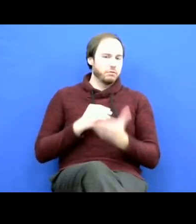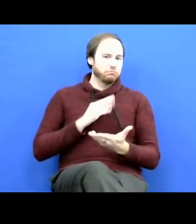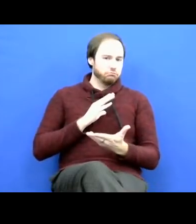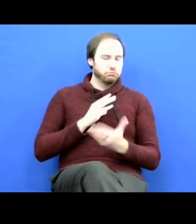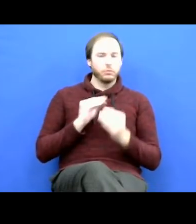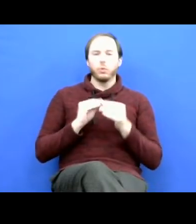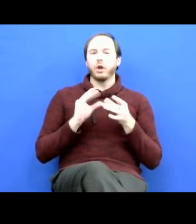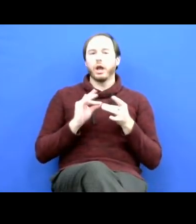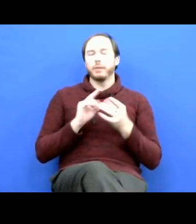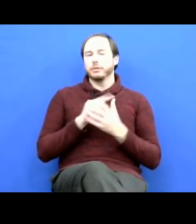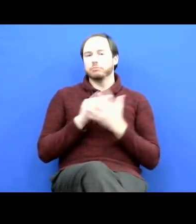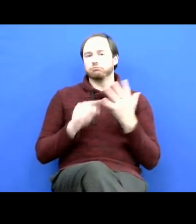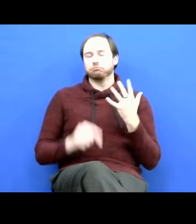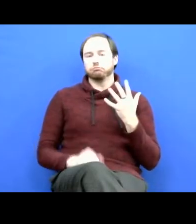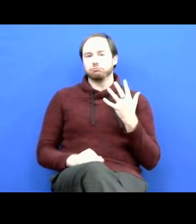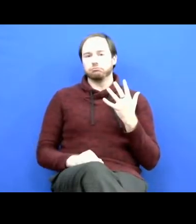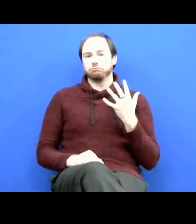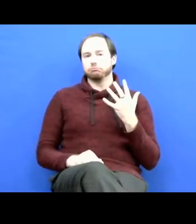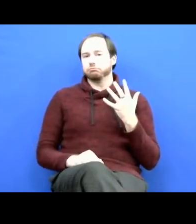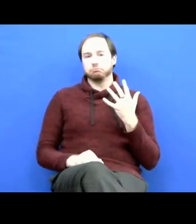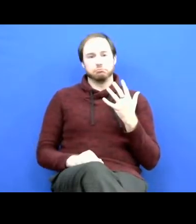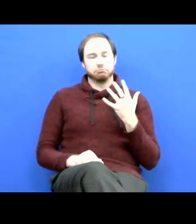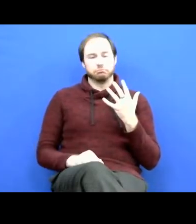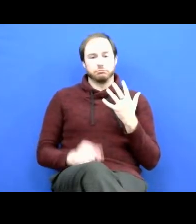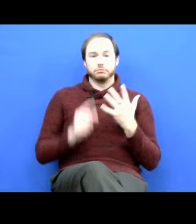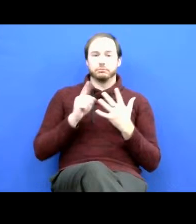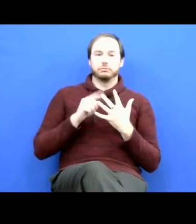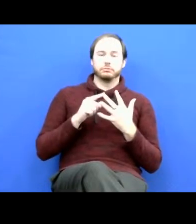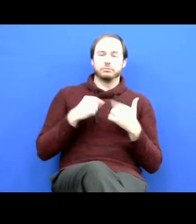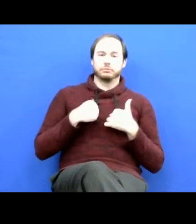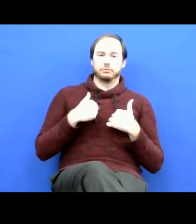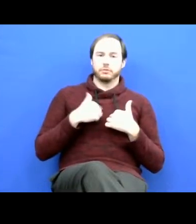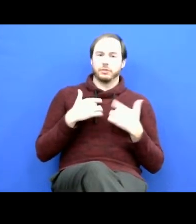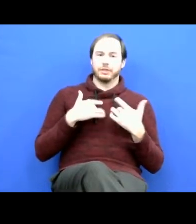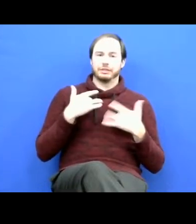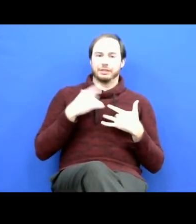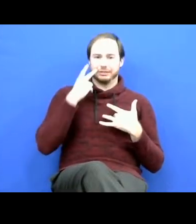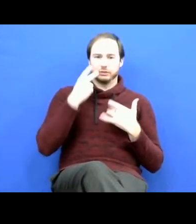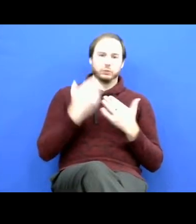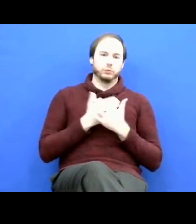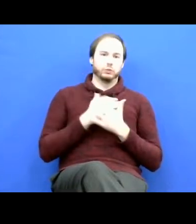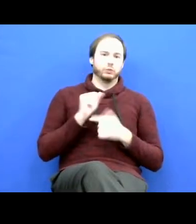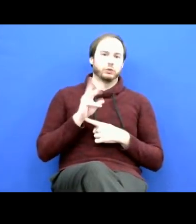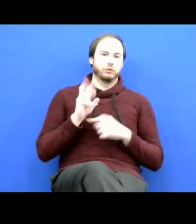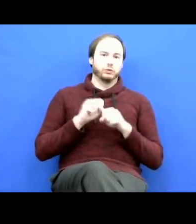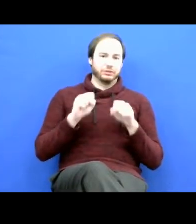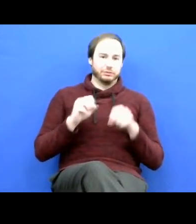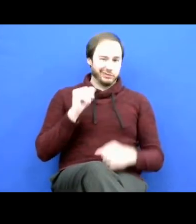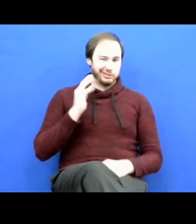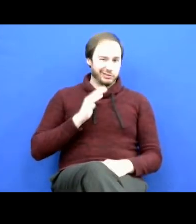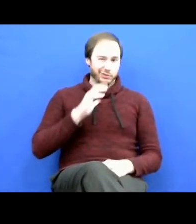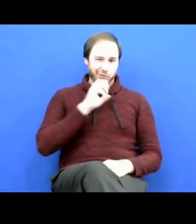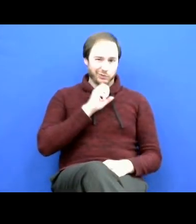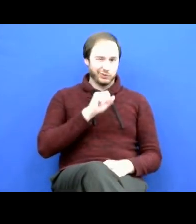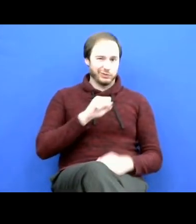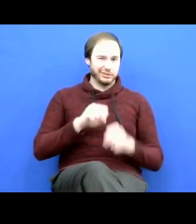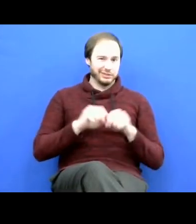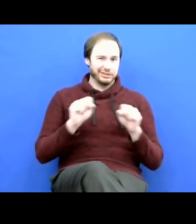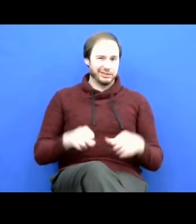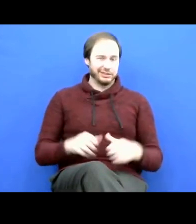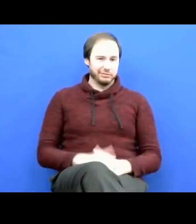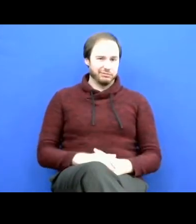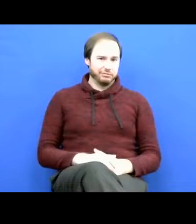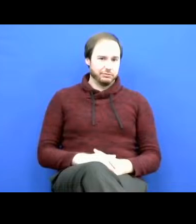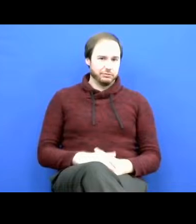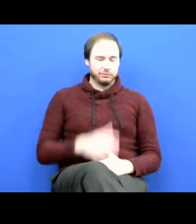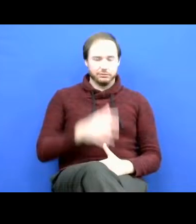Any further comments, questions? I, for one, am anxious to see this new system because the old system is